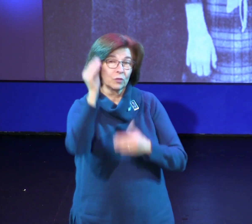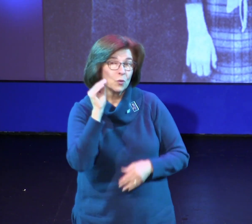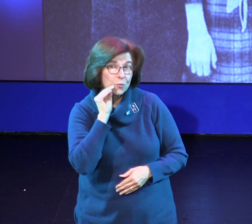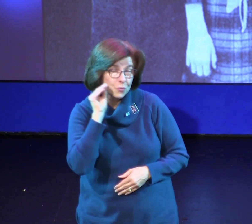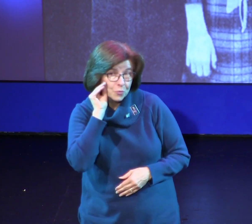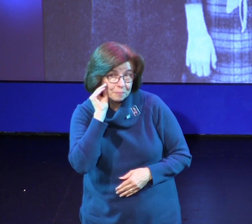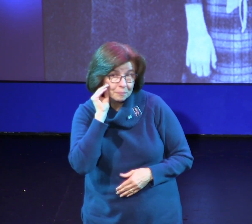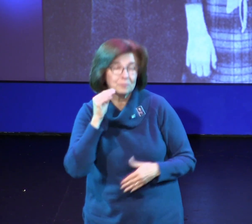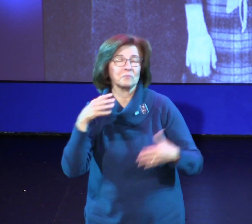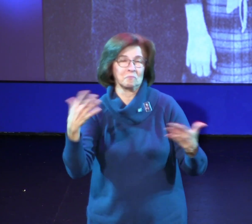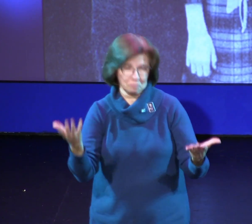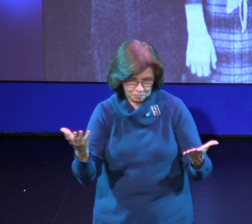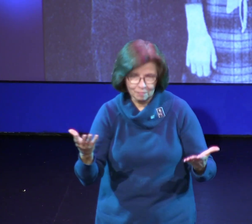up their students at the end of the day.